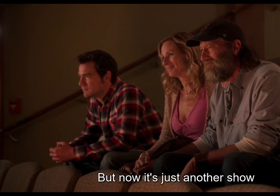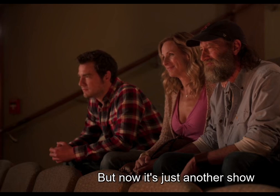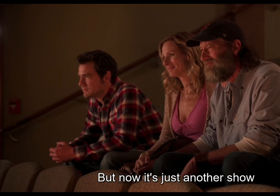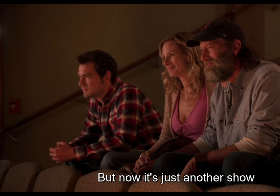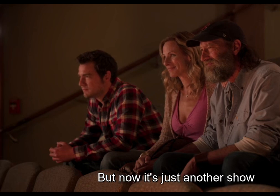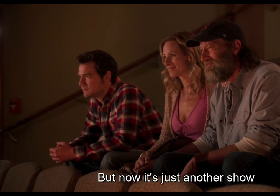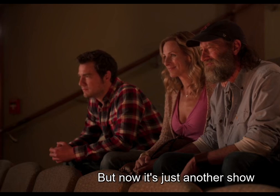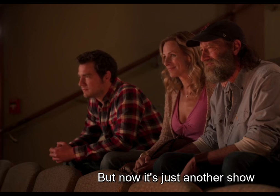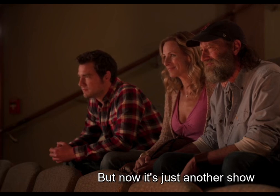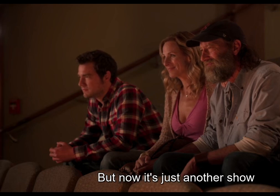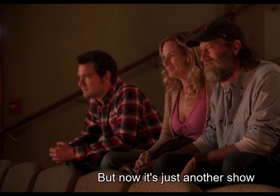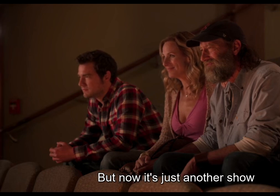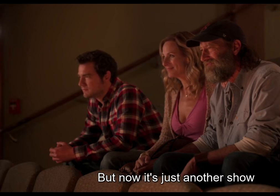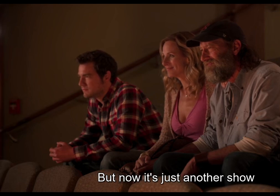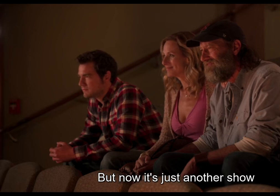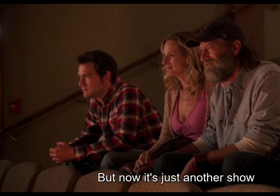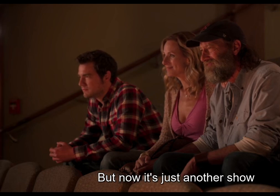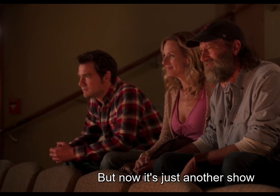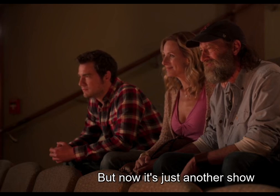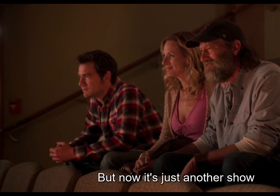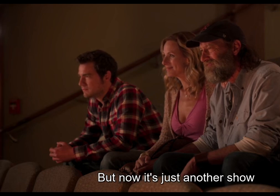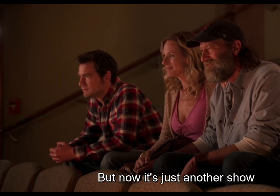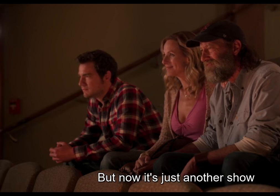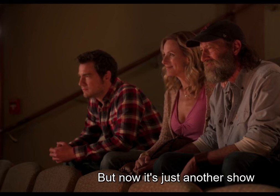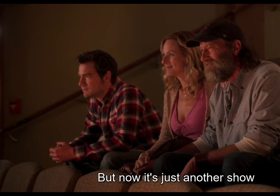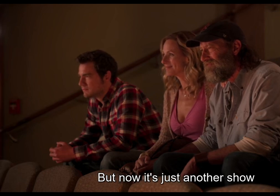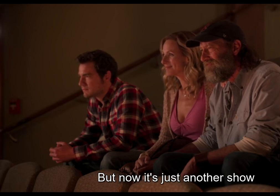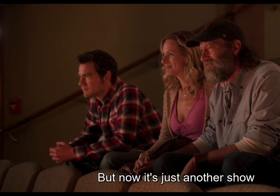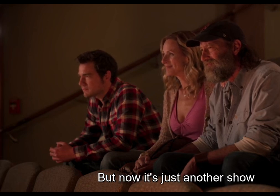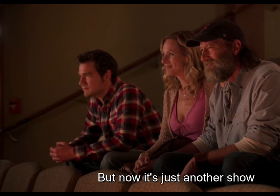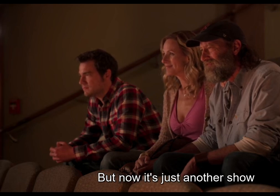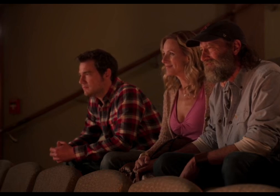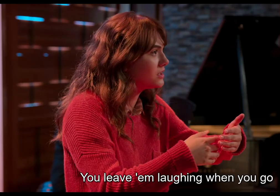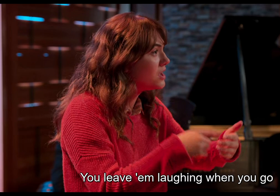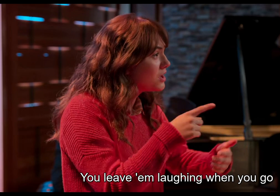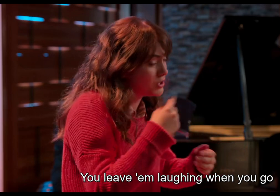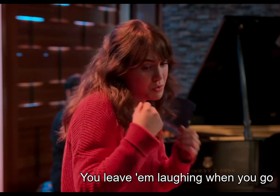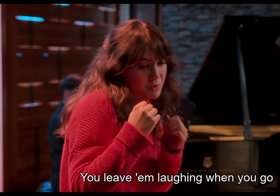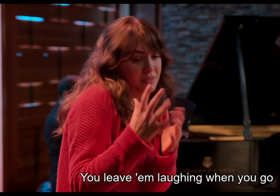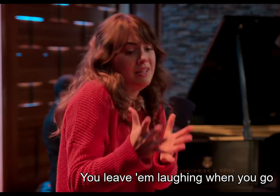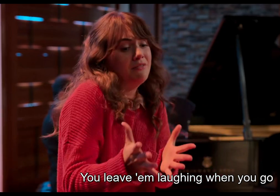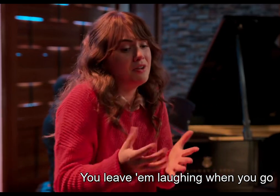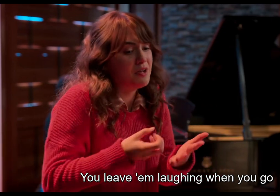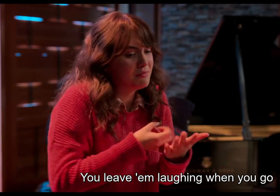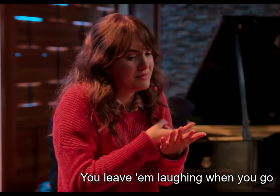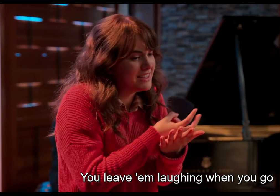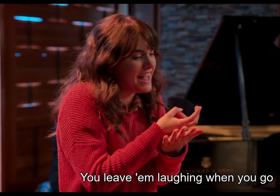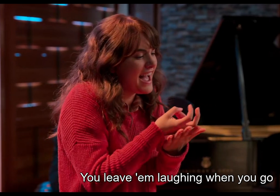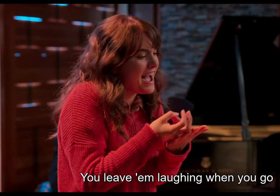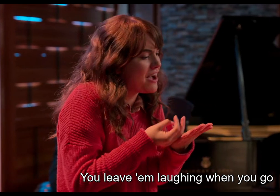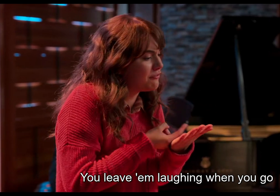now it's just another show You leave them laughing